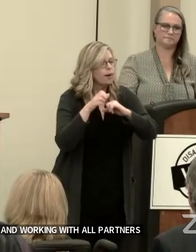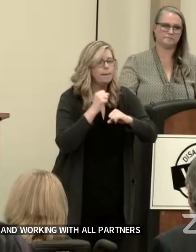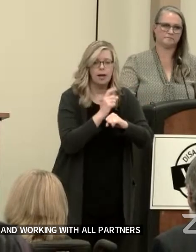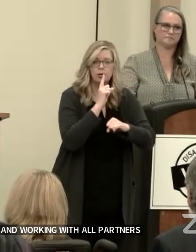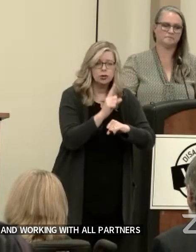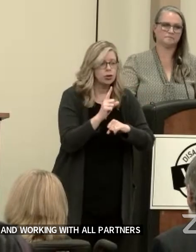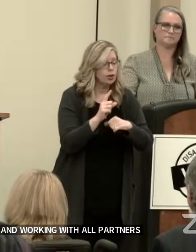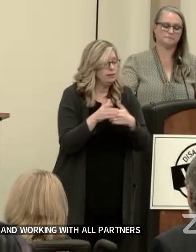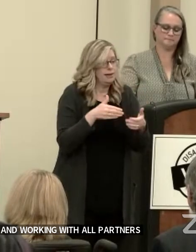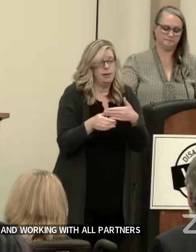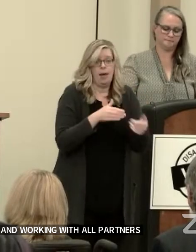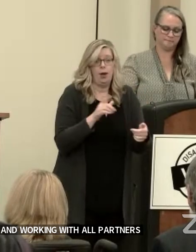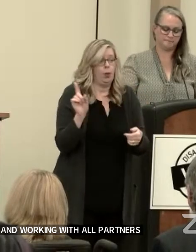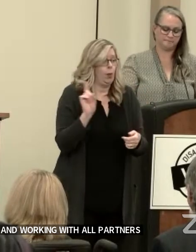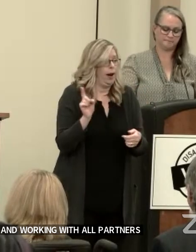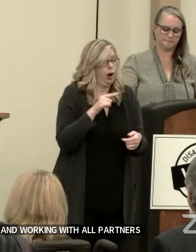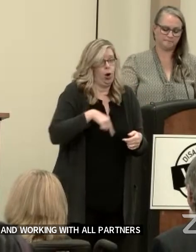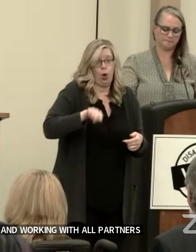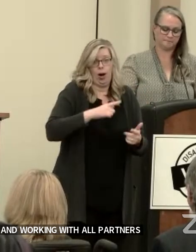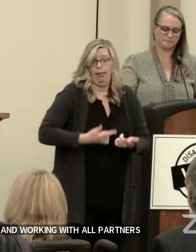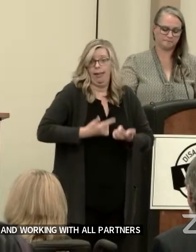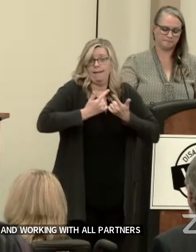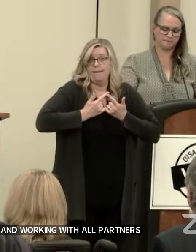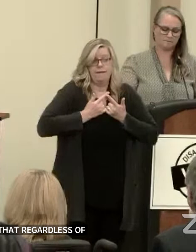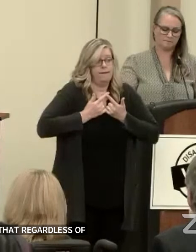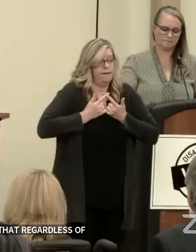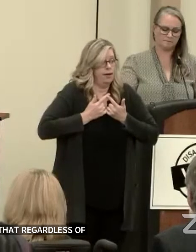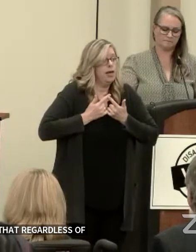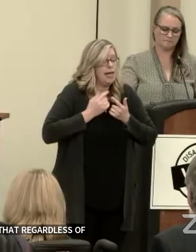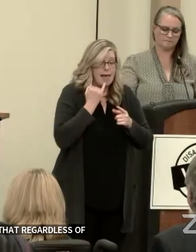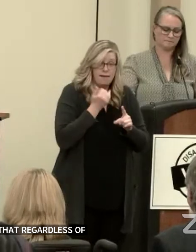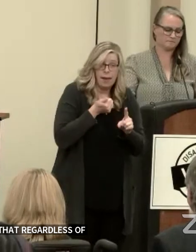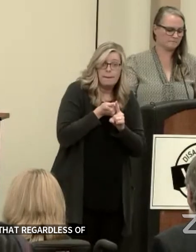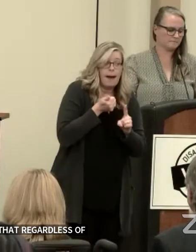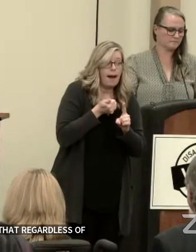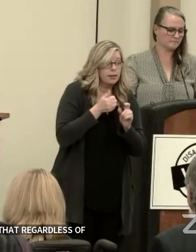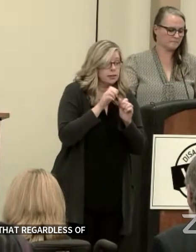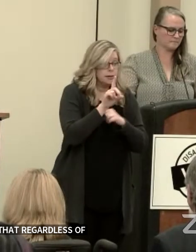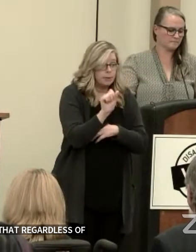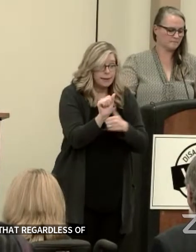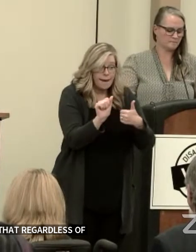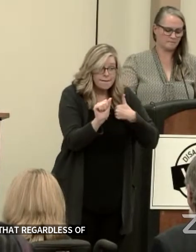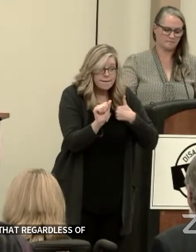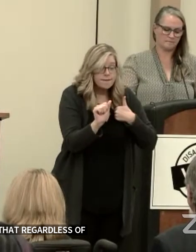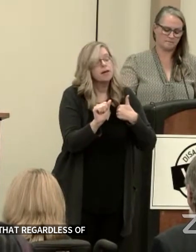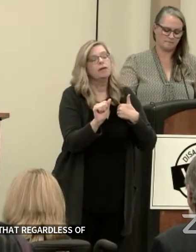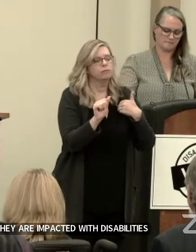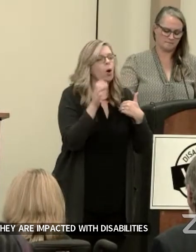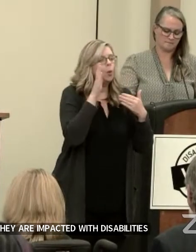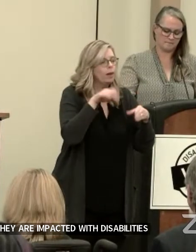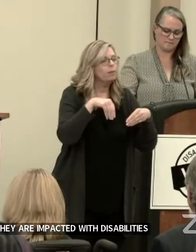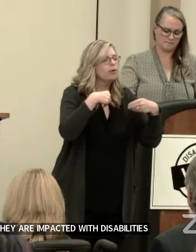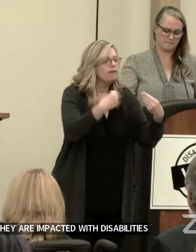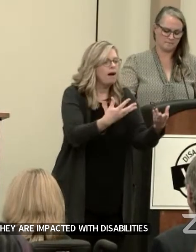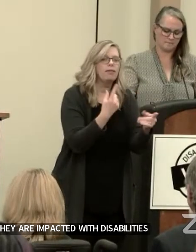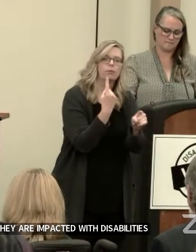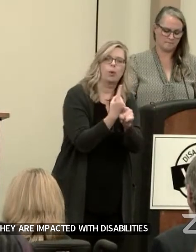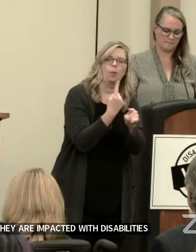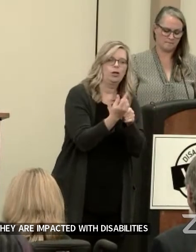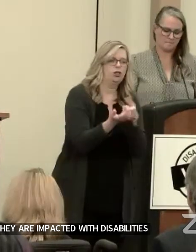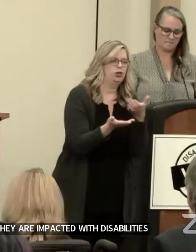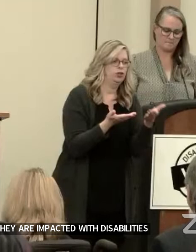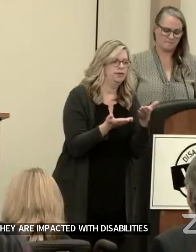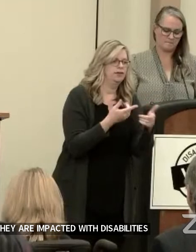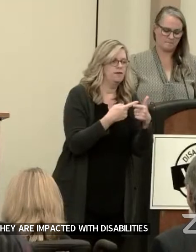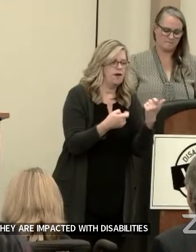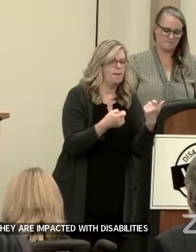where a person lives, if they're impacted with disabilities, that they will receive the right services that they need from the